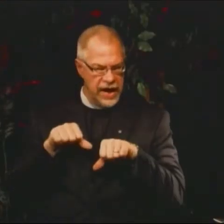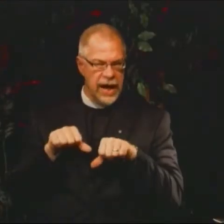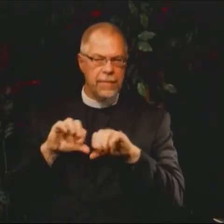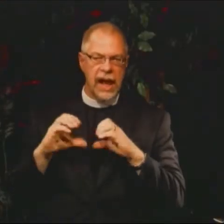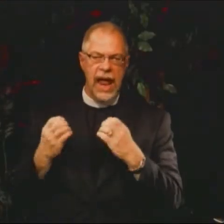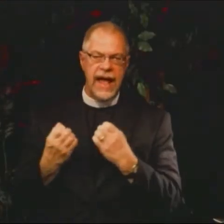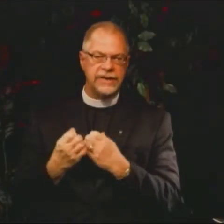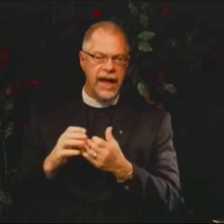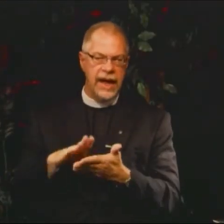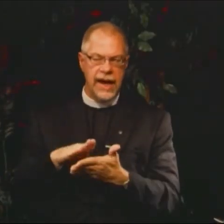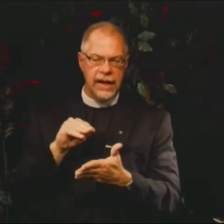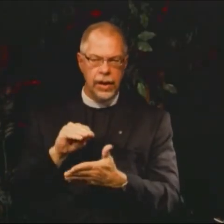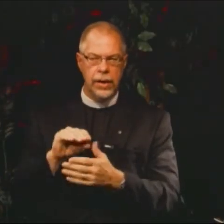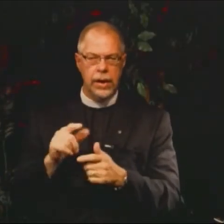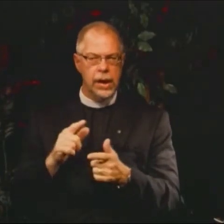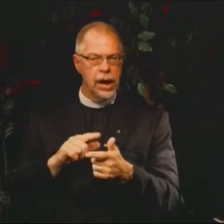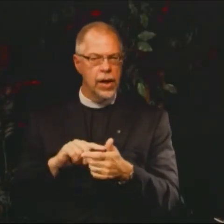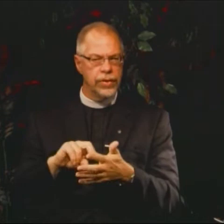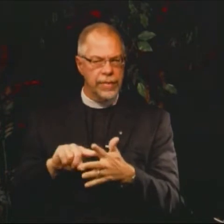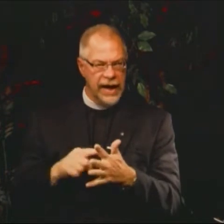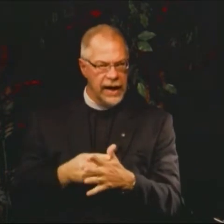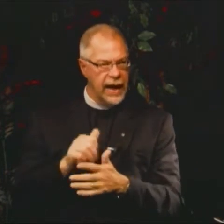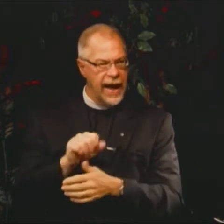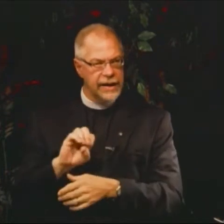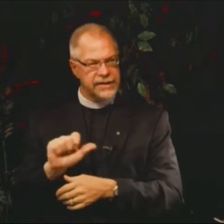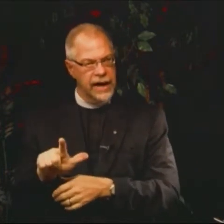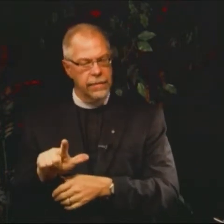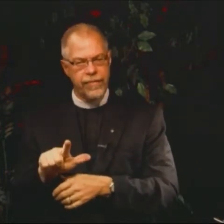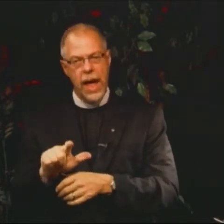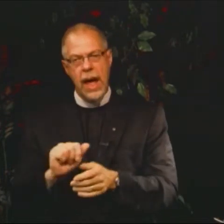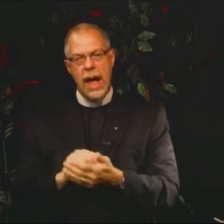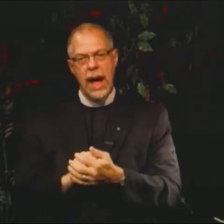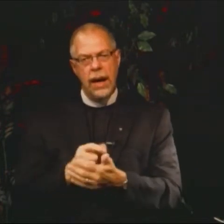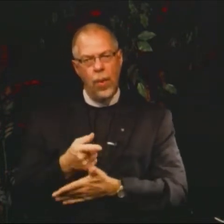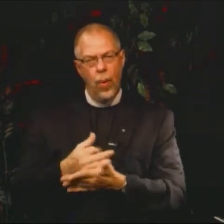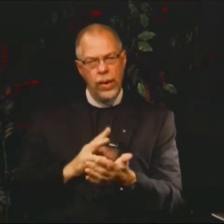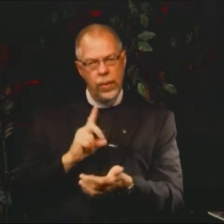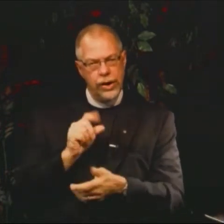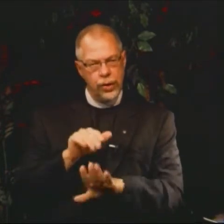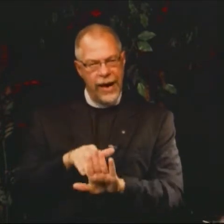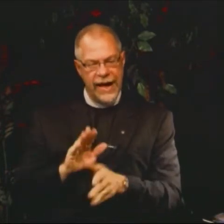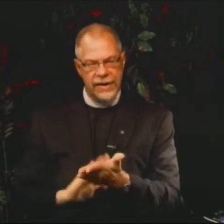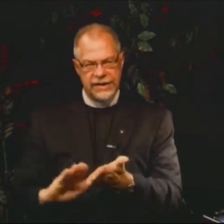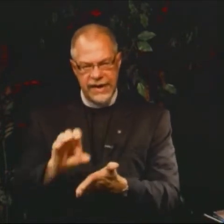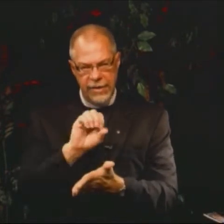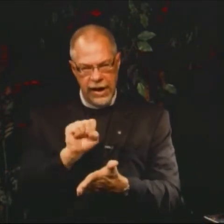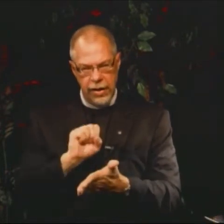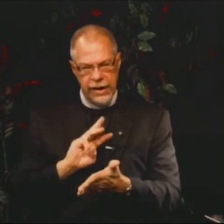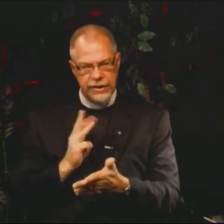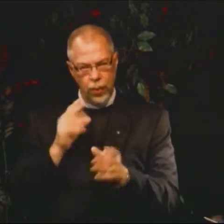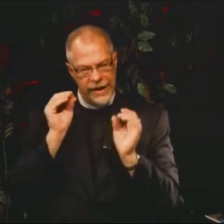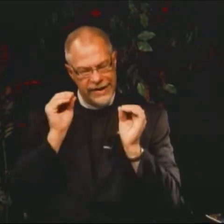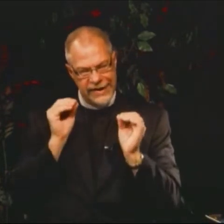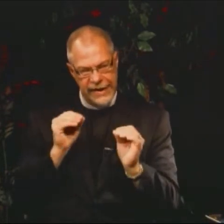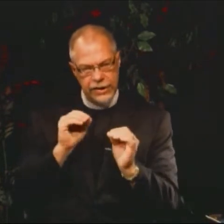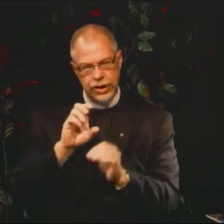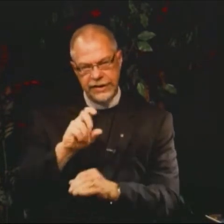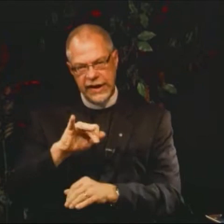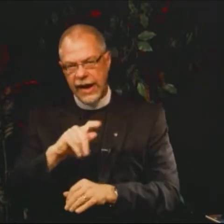up a class and they can learn, the beginning ASL. What we do at the seminary is we teach the